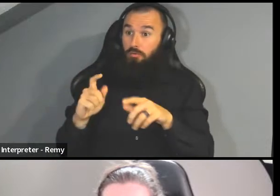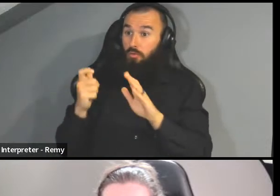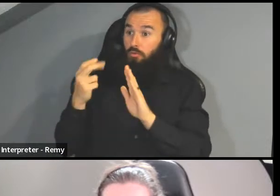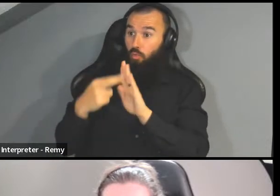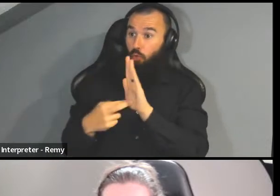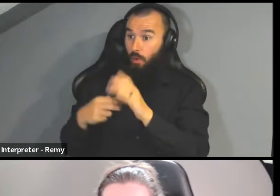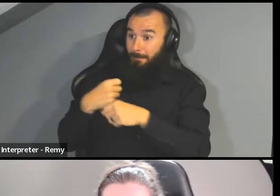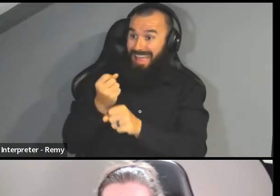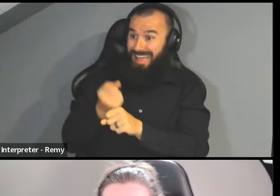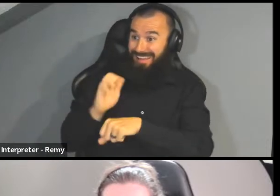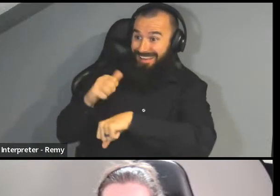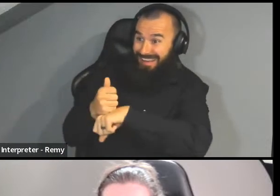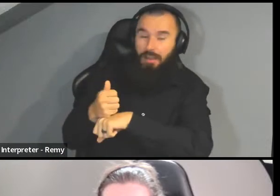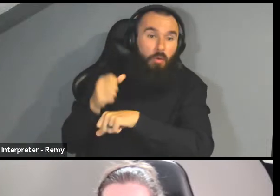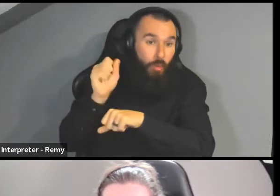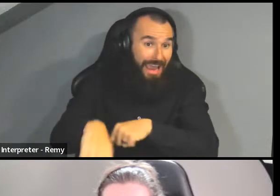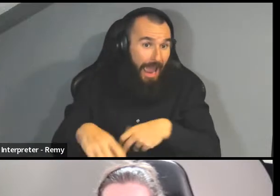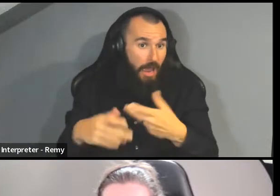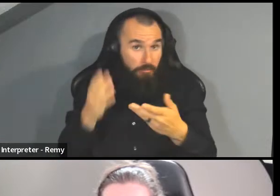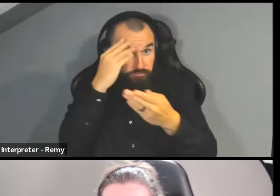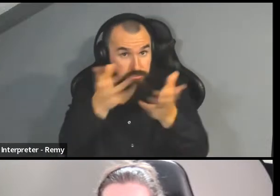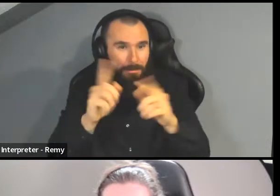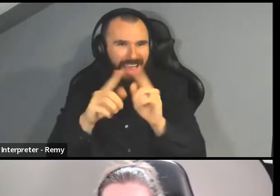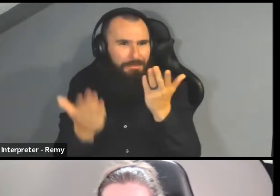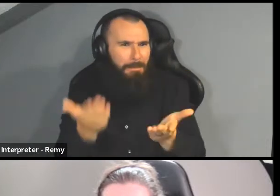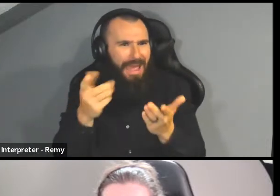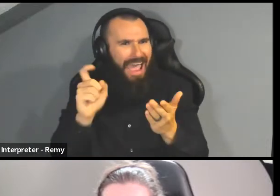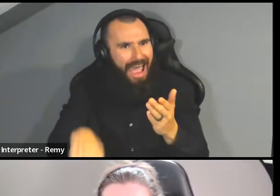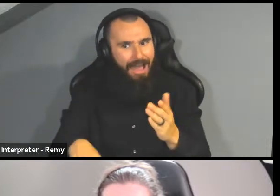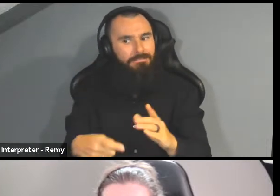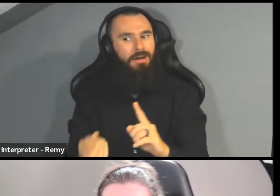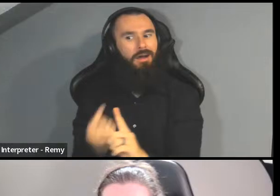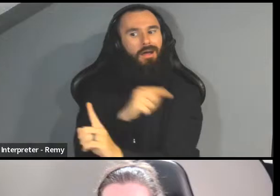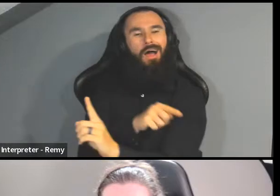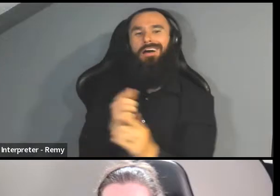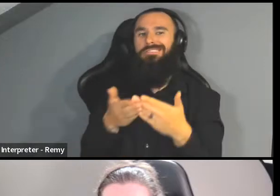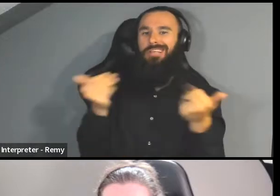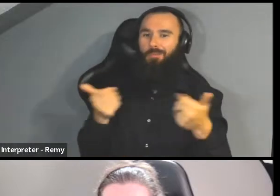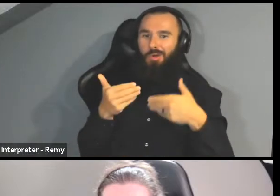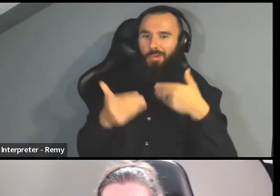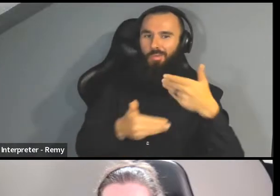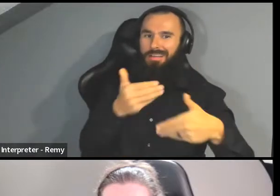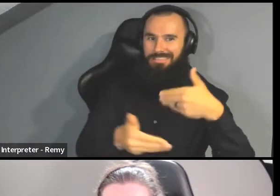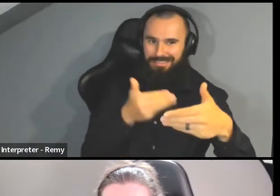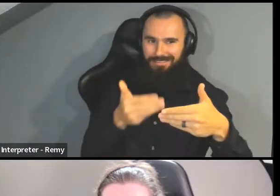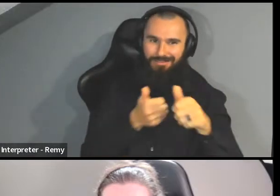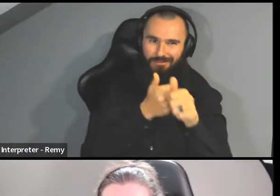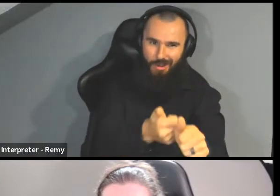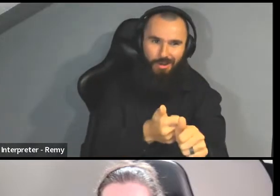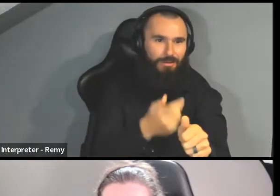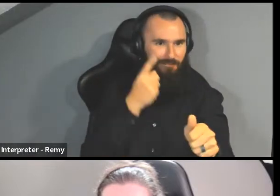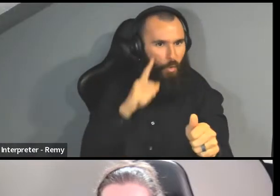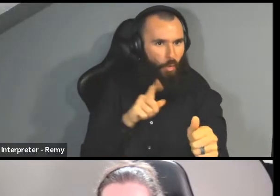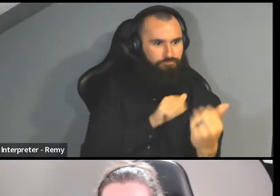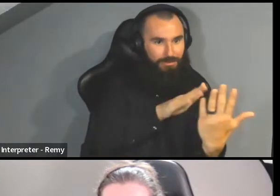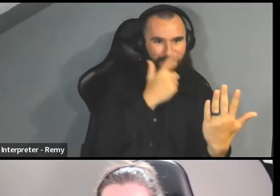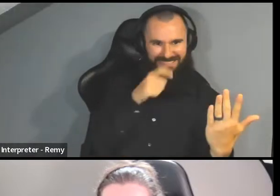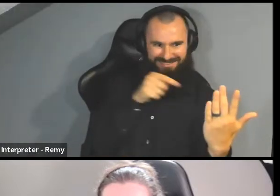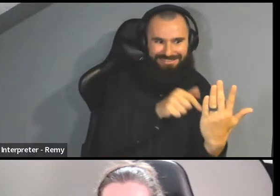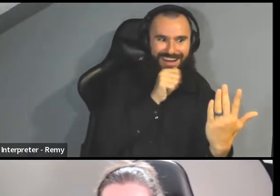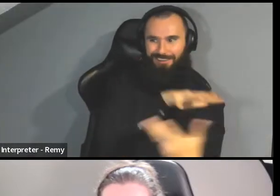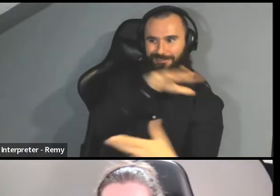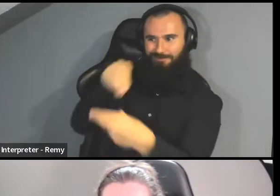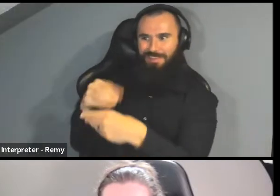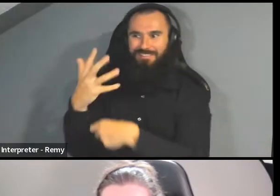it known, but we may have to follow a separate process in order to address them, since it was not in the 5-year